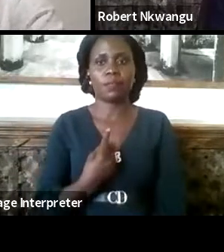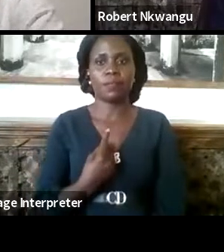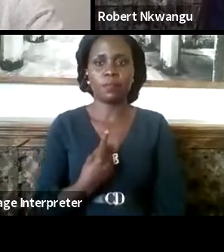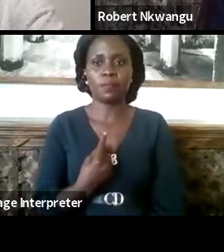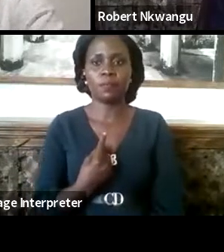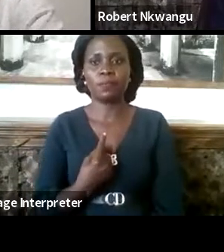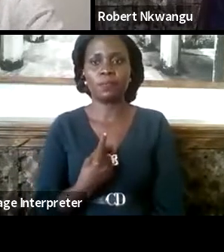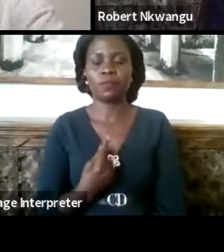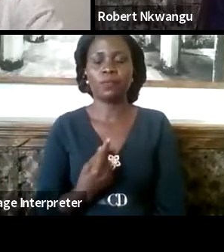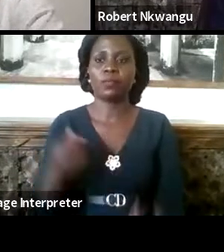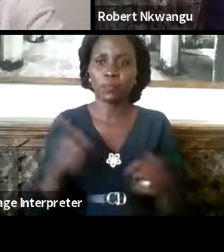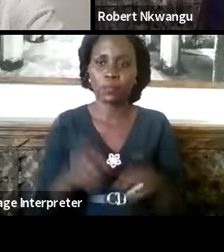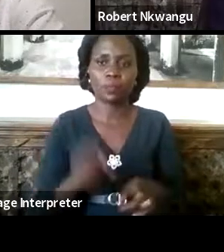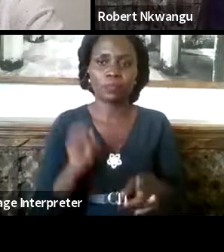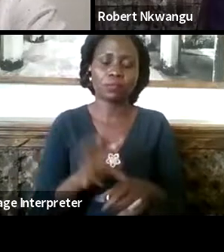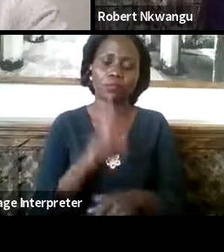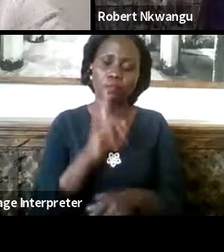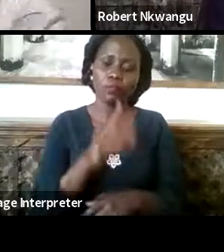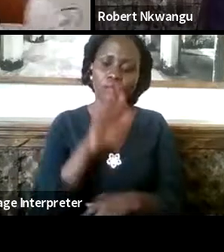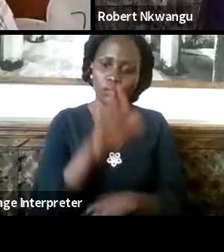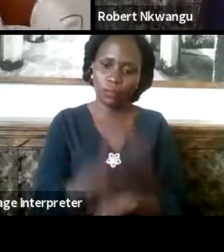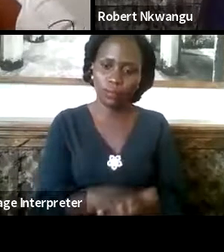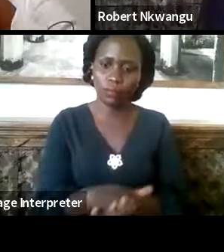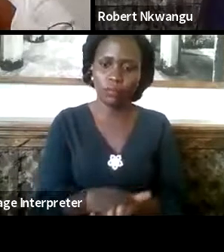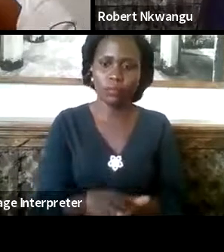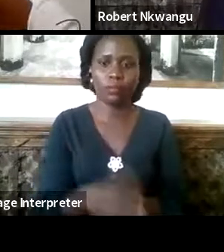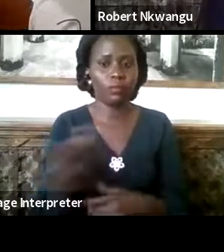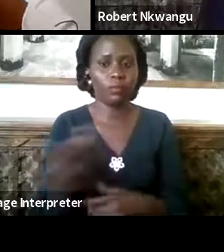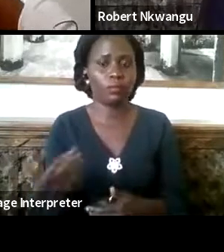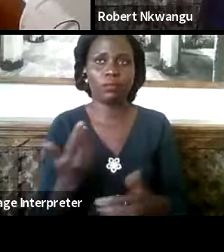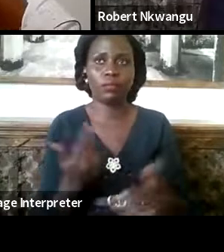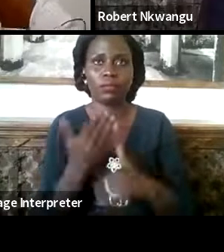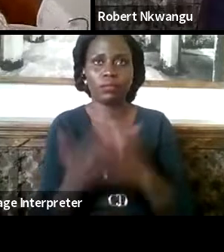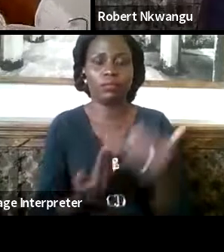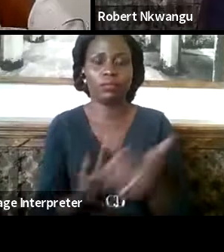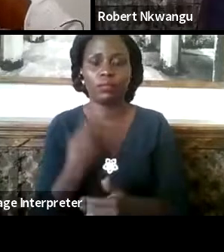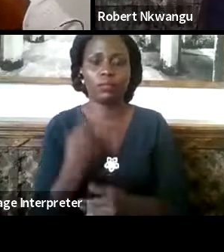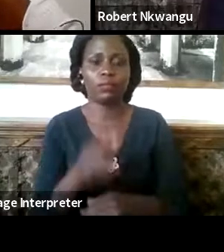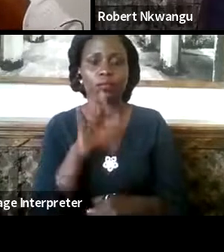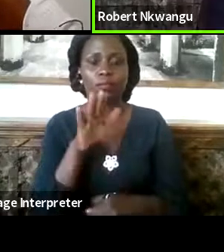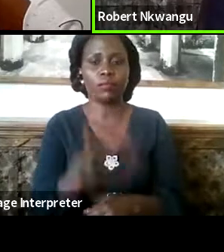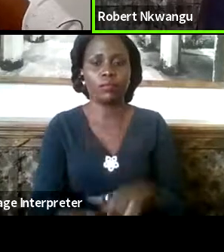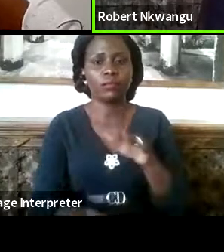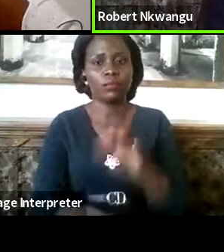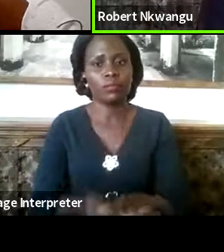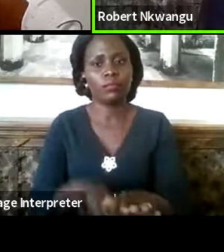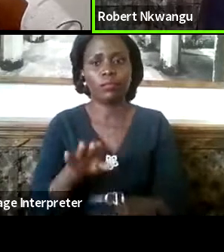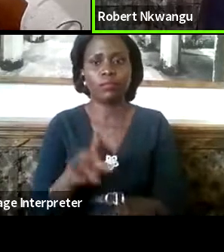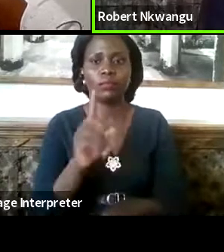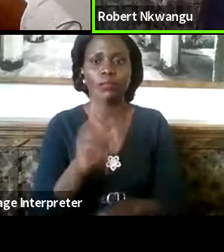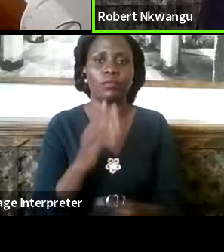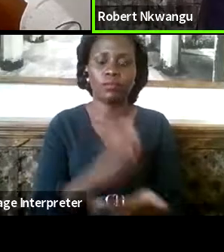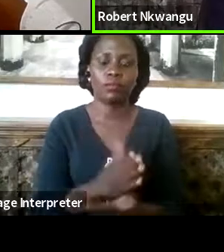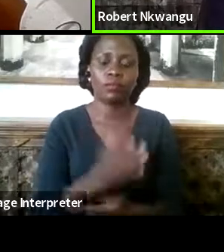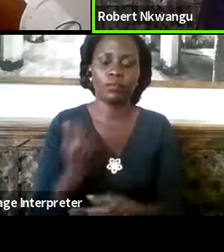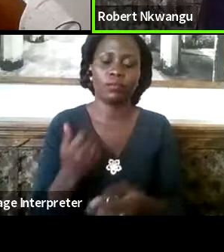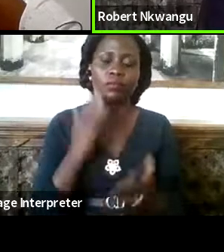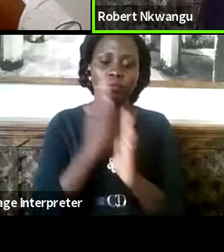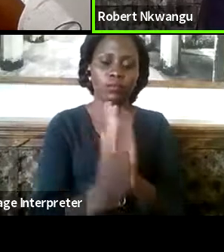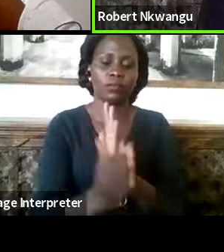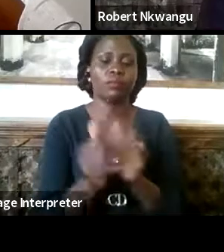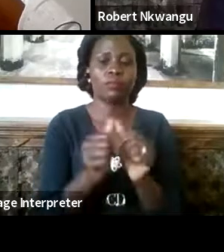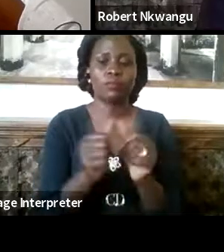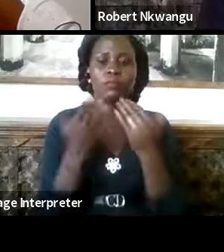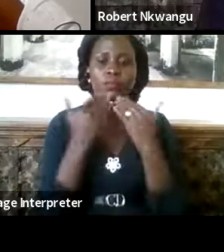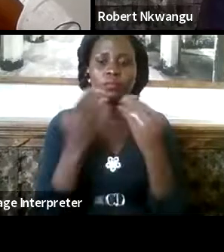step. They say journey of 1,000 miles starts with one step. We shall be moving to the right direction. Thank you. Thank